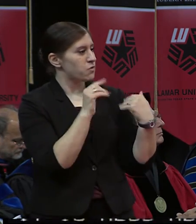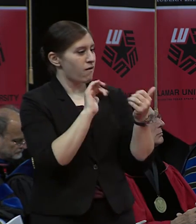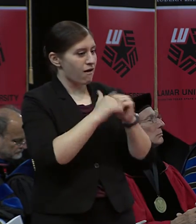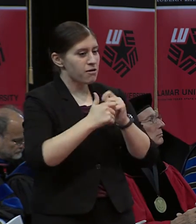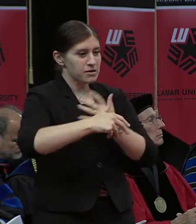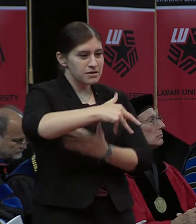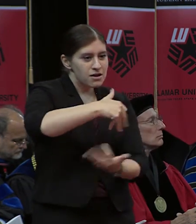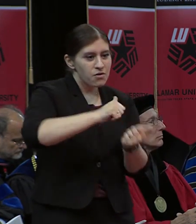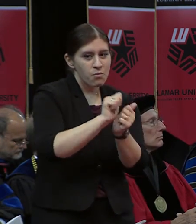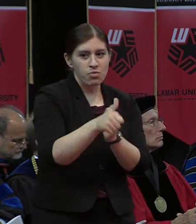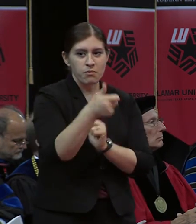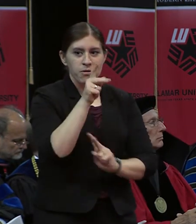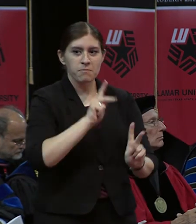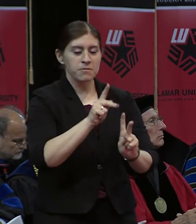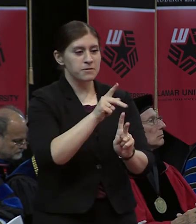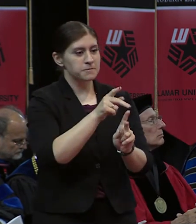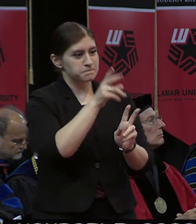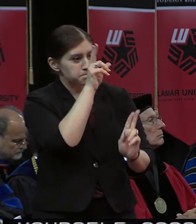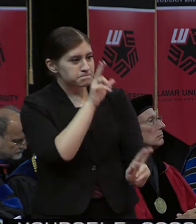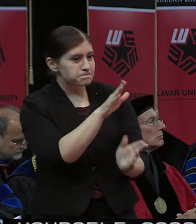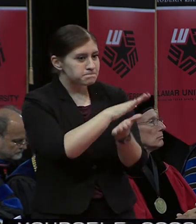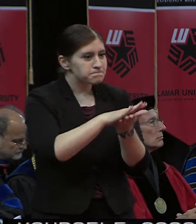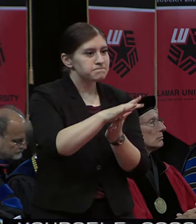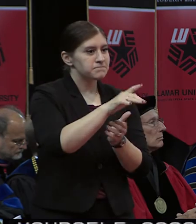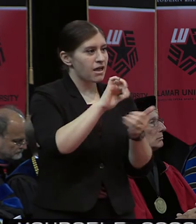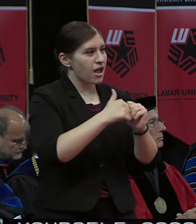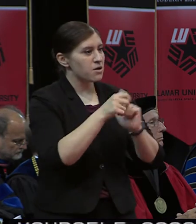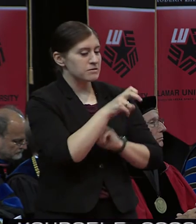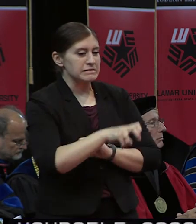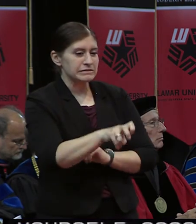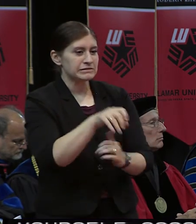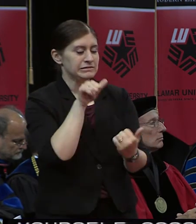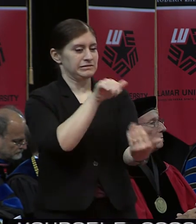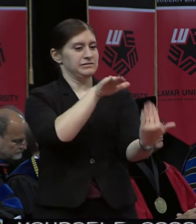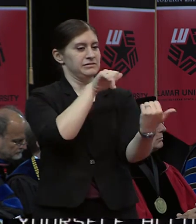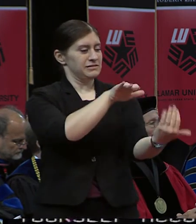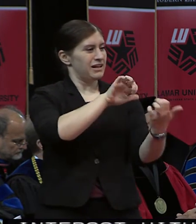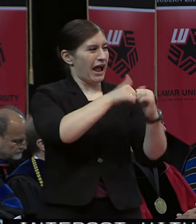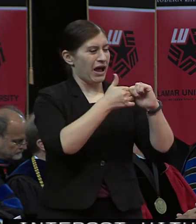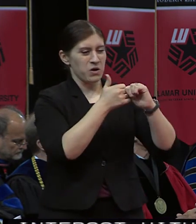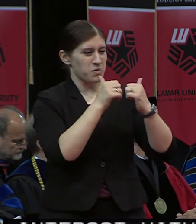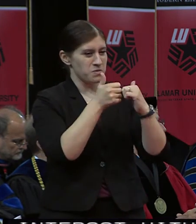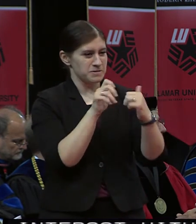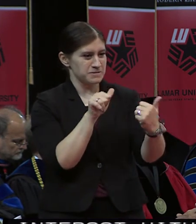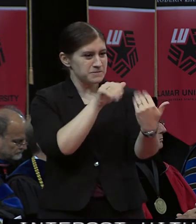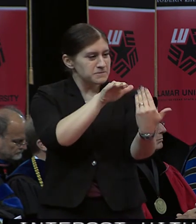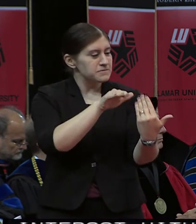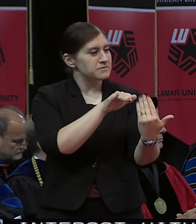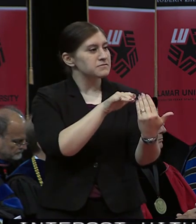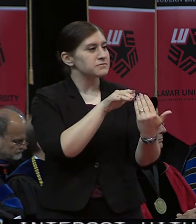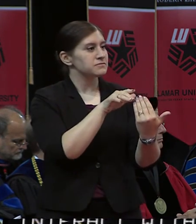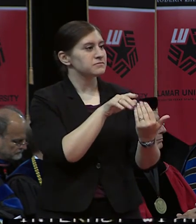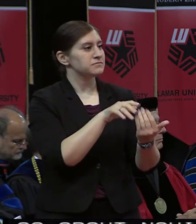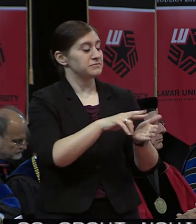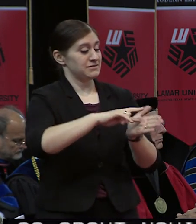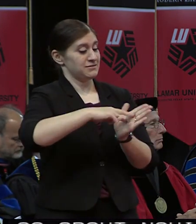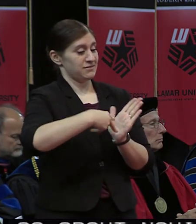interact with others and how you navigate through difficult circumstances. By